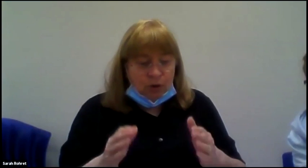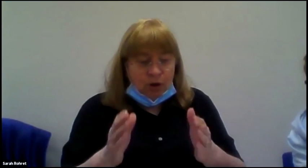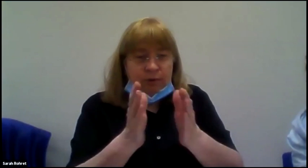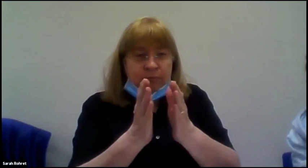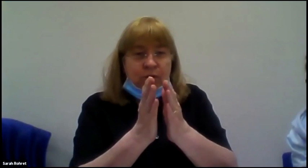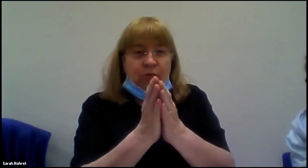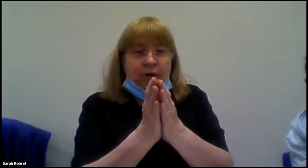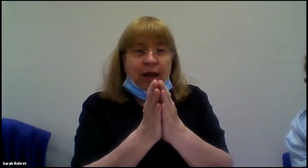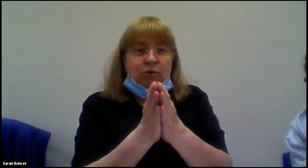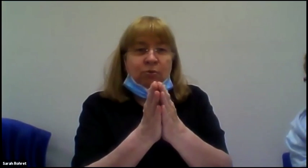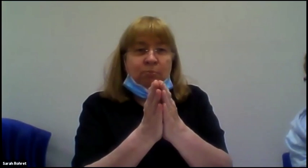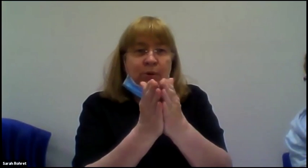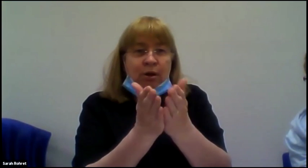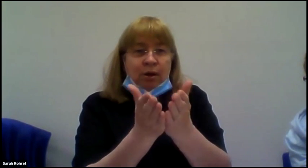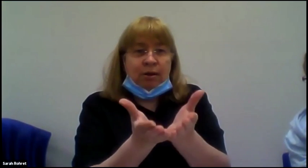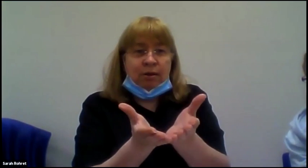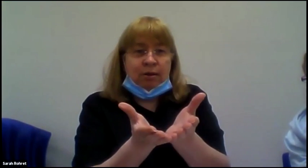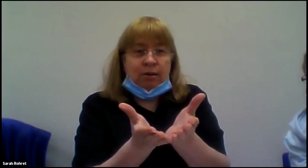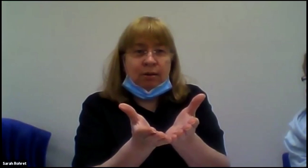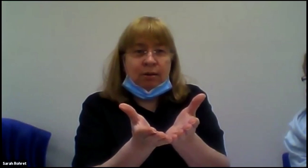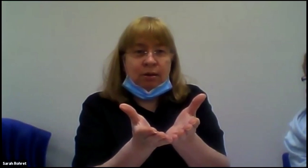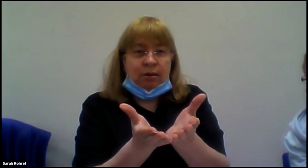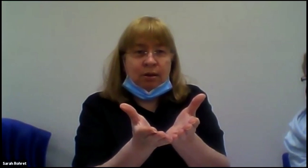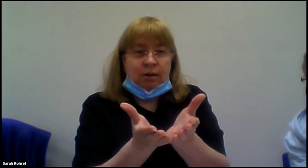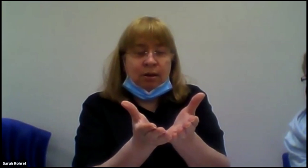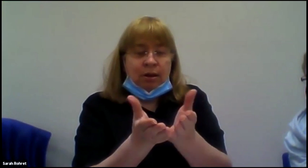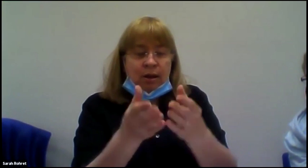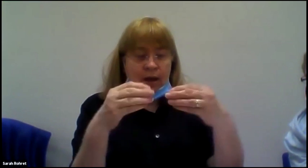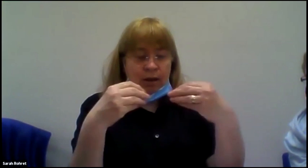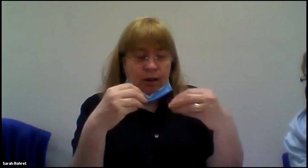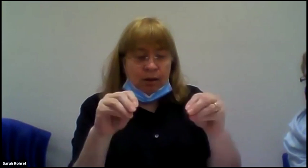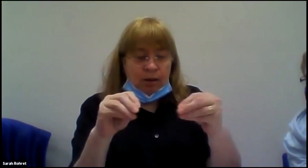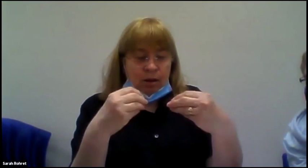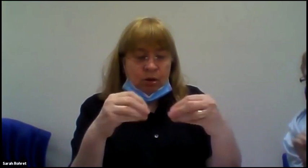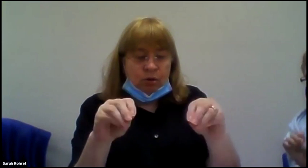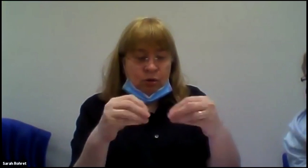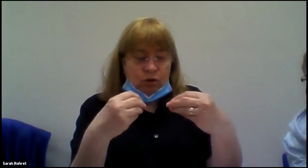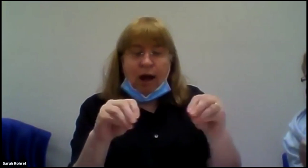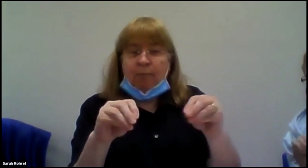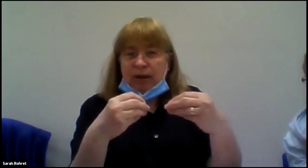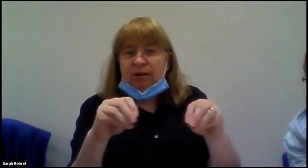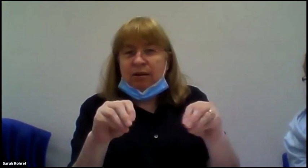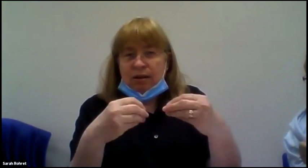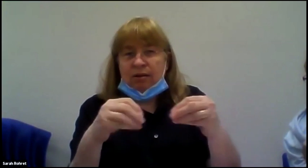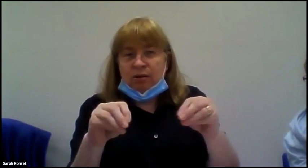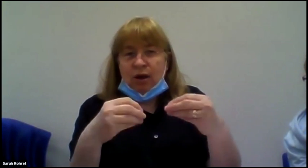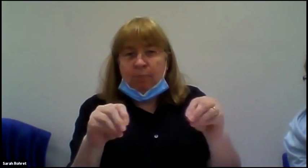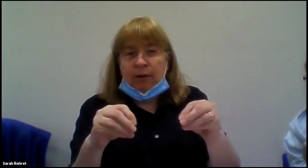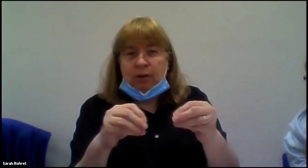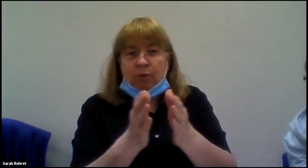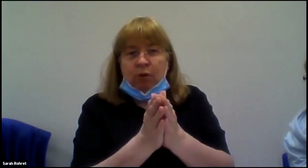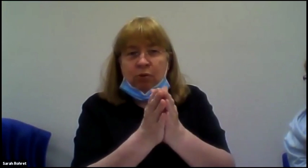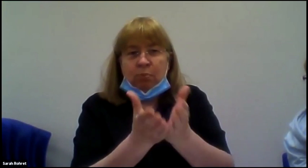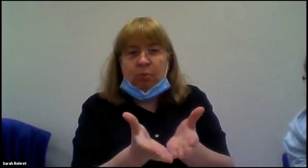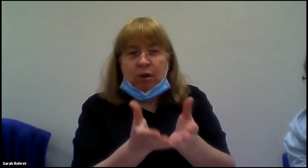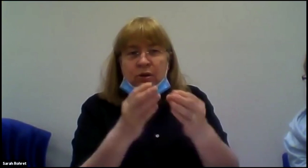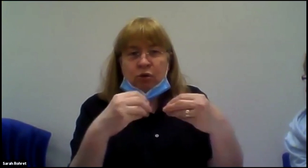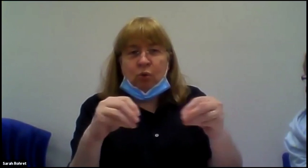Bookstore, so we got to do book, and then shopping. This is shopping, so we do